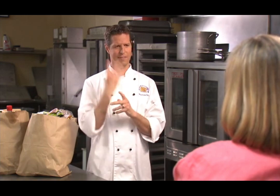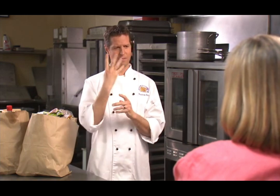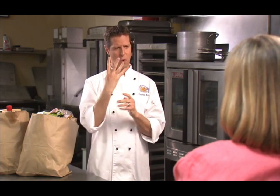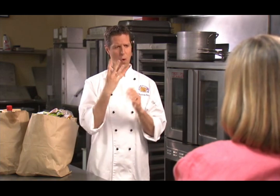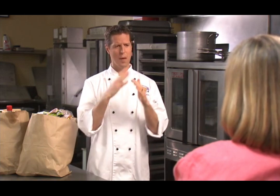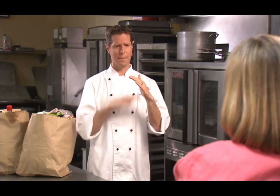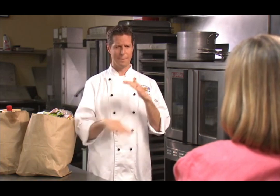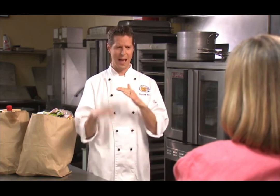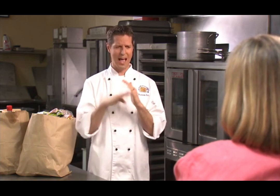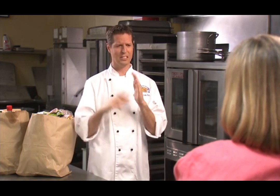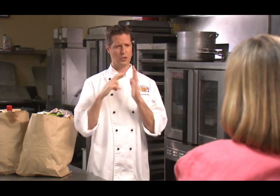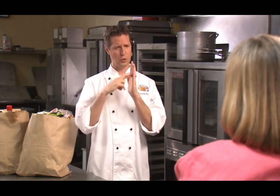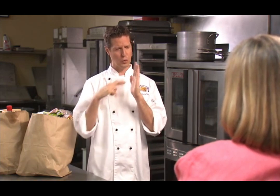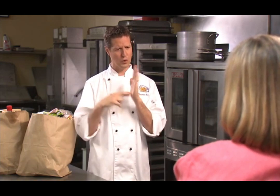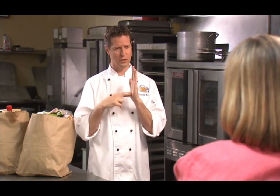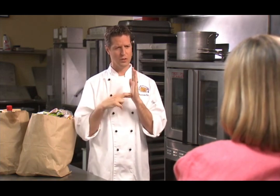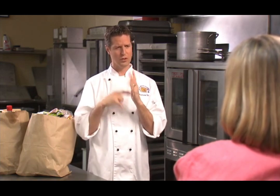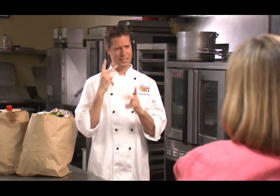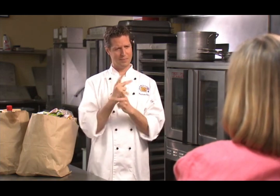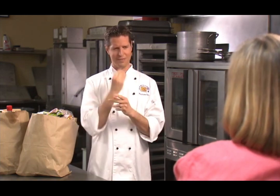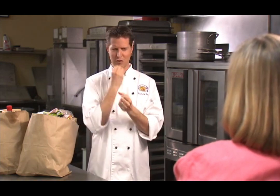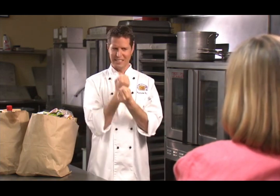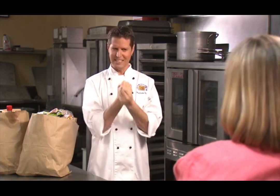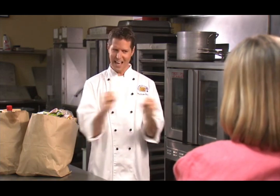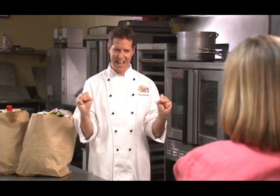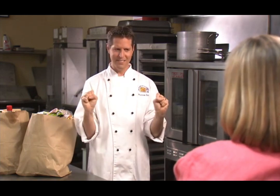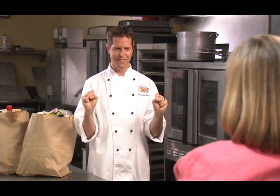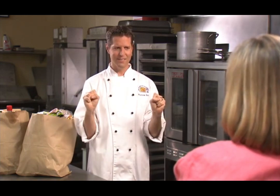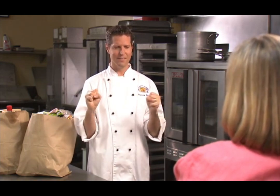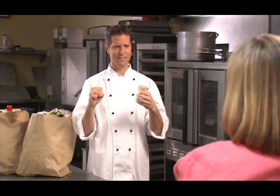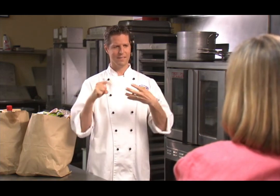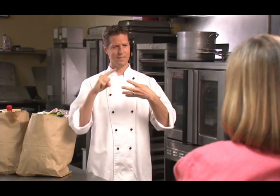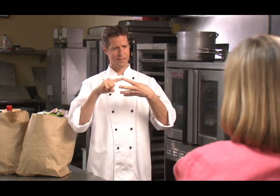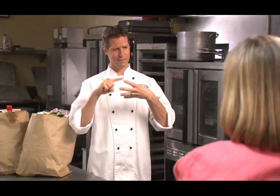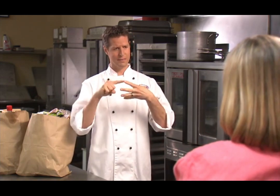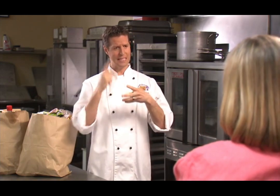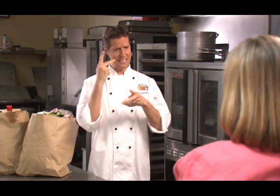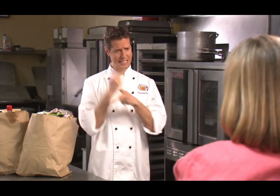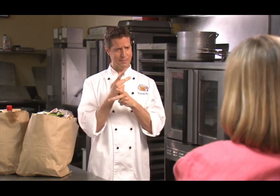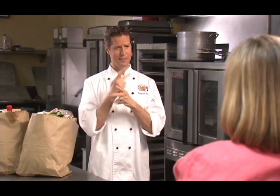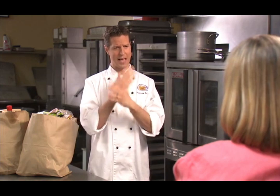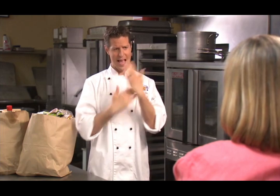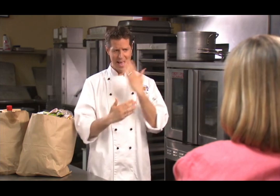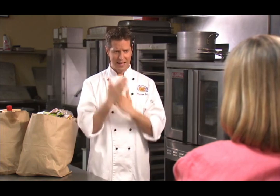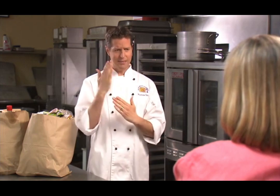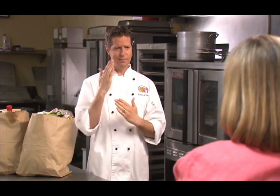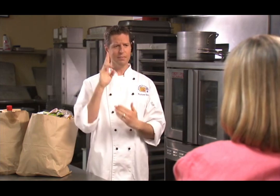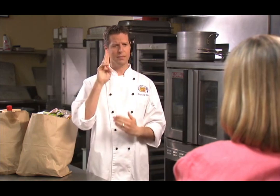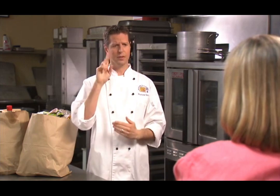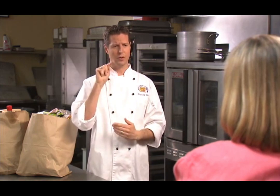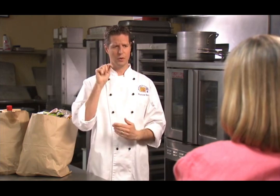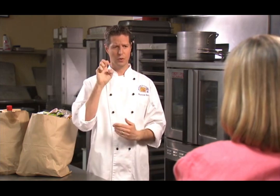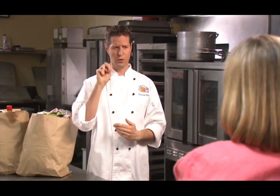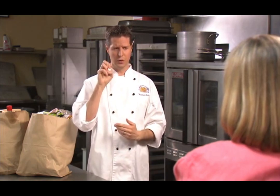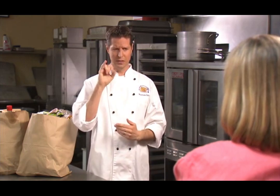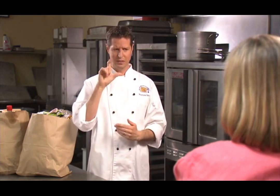4 basic rules in order to keep the food safe. Keep hands and utensils clean.